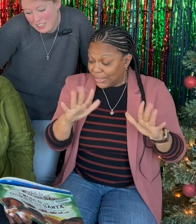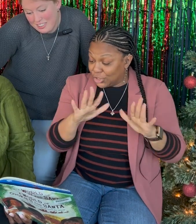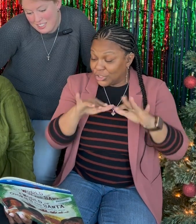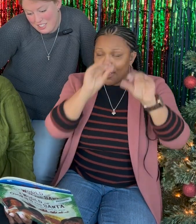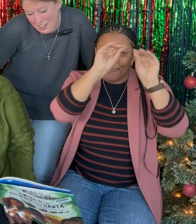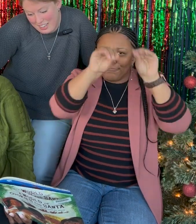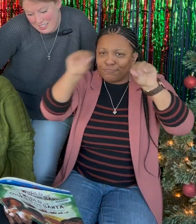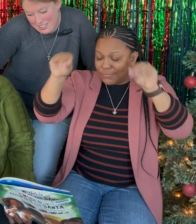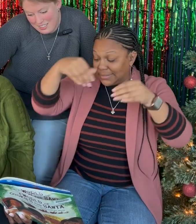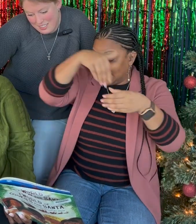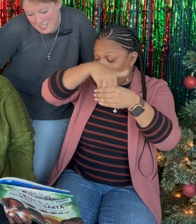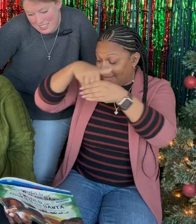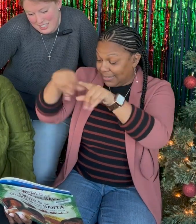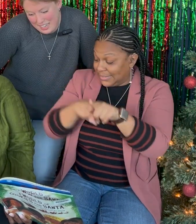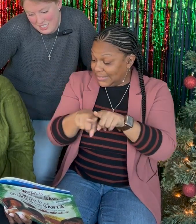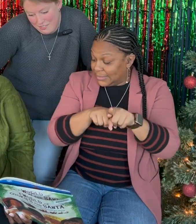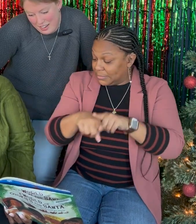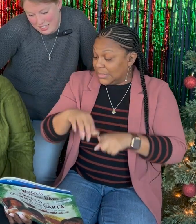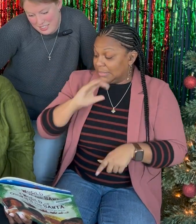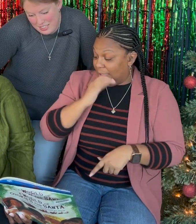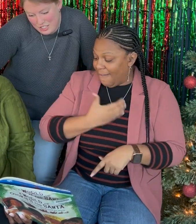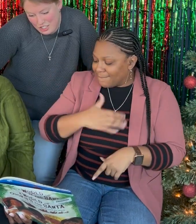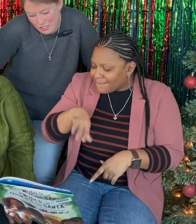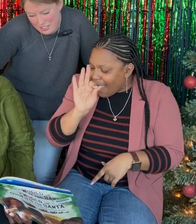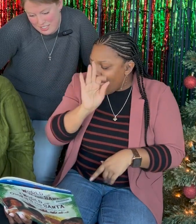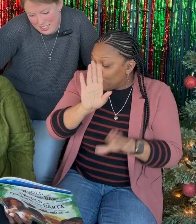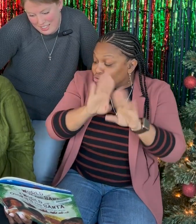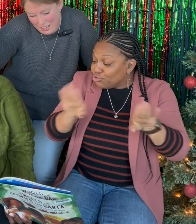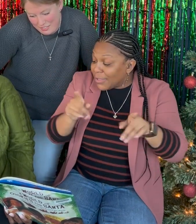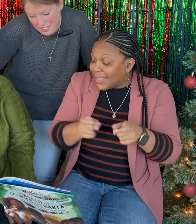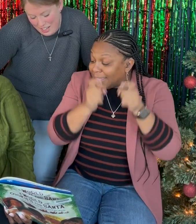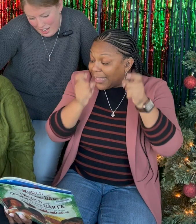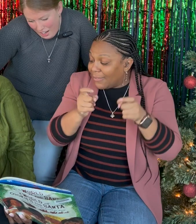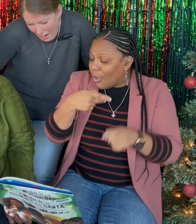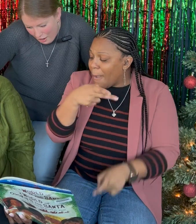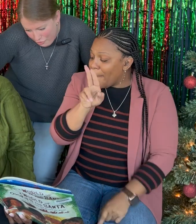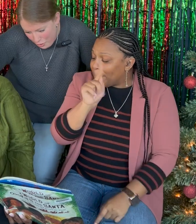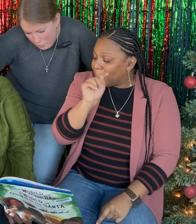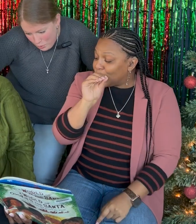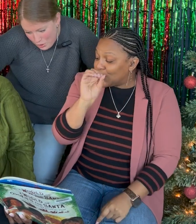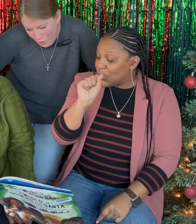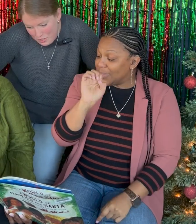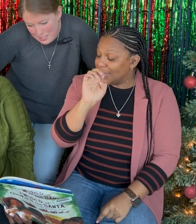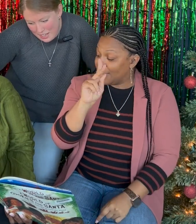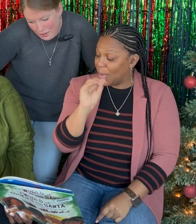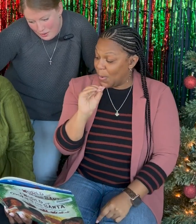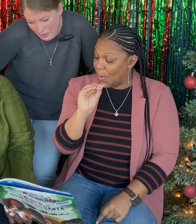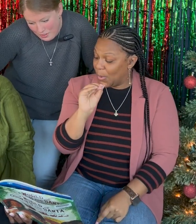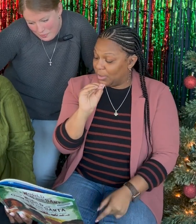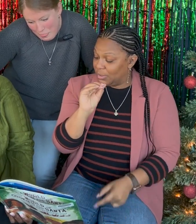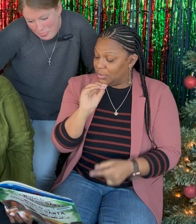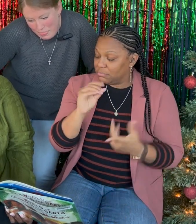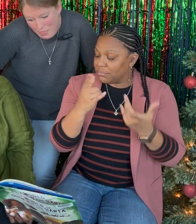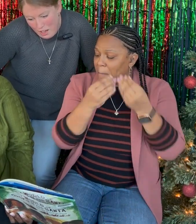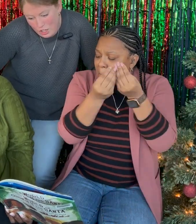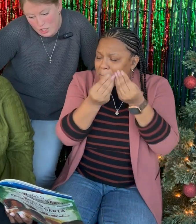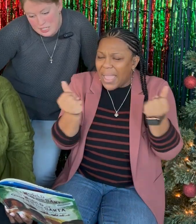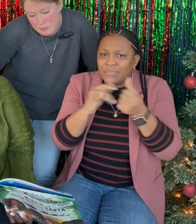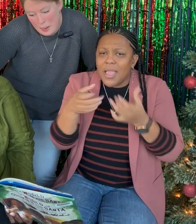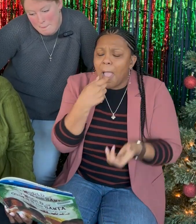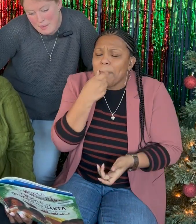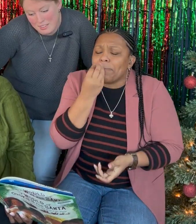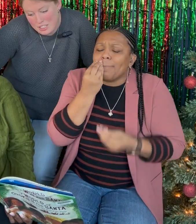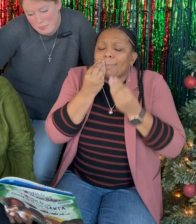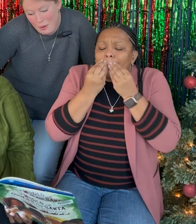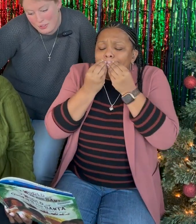After filling the stockings, Santa finds the children's gift of puto seco, a